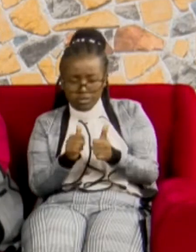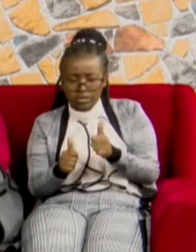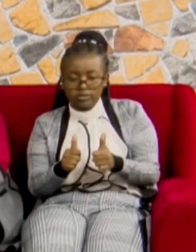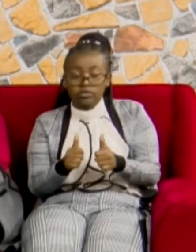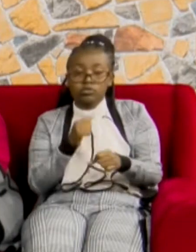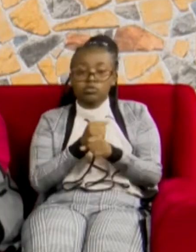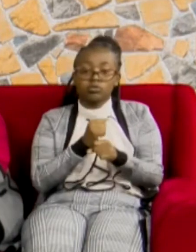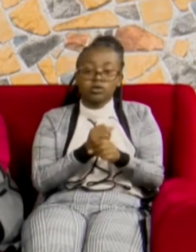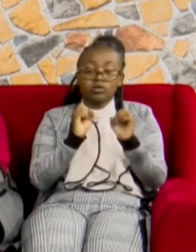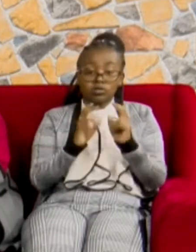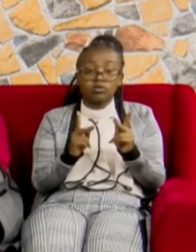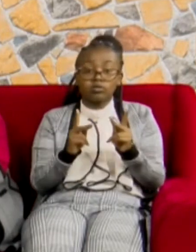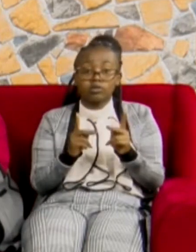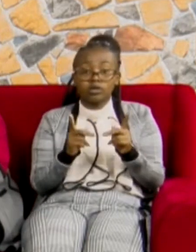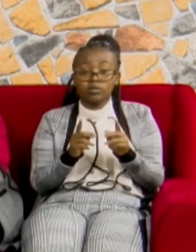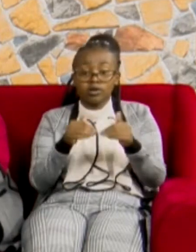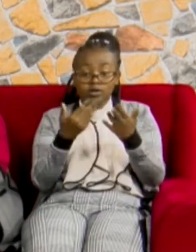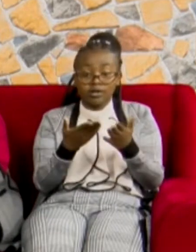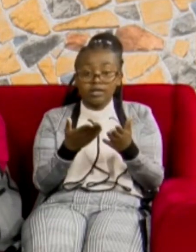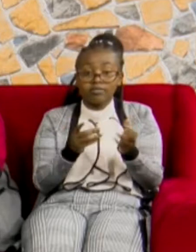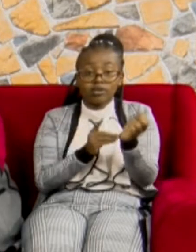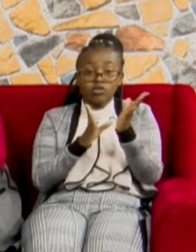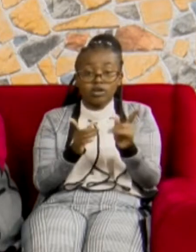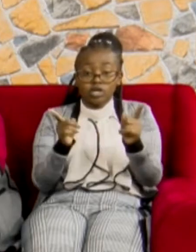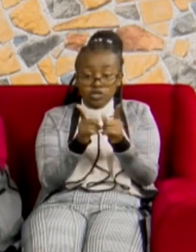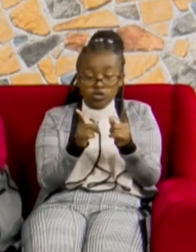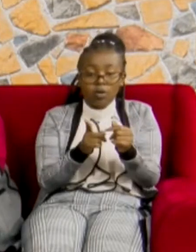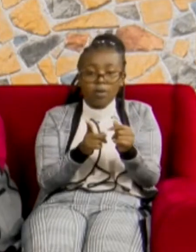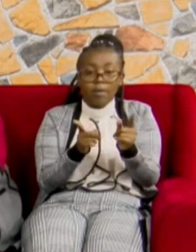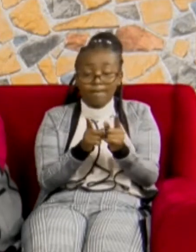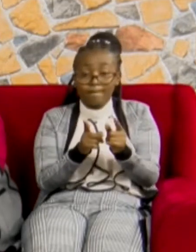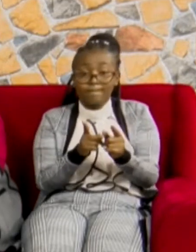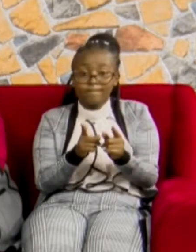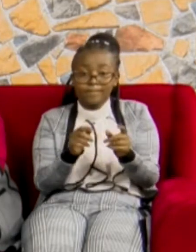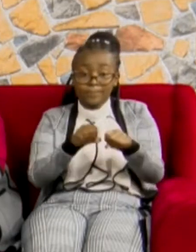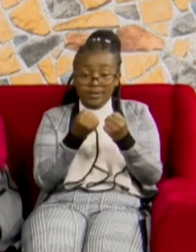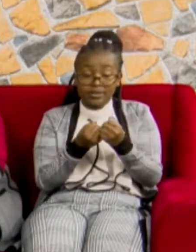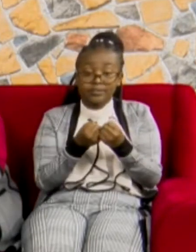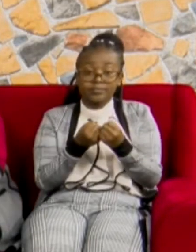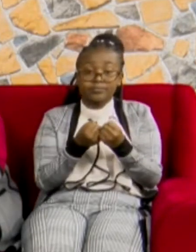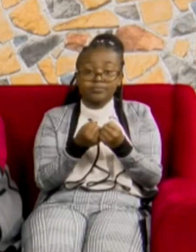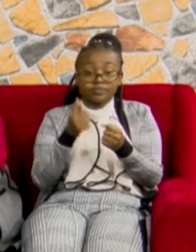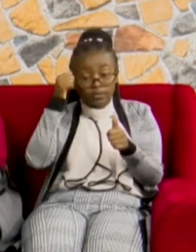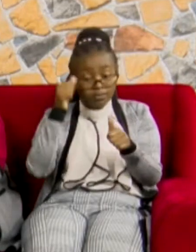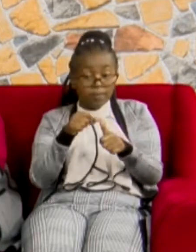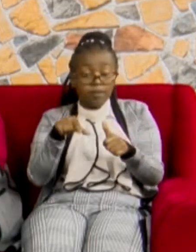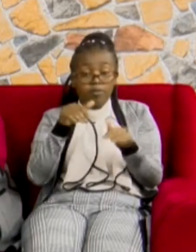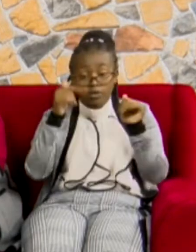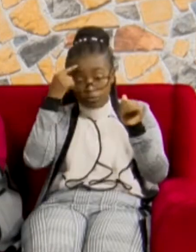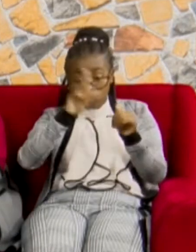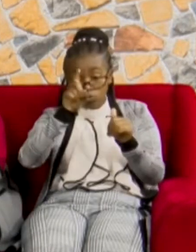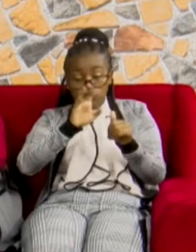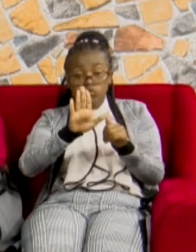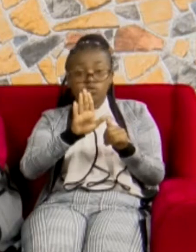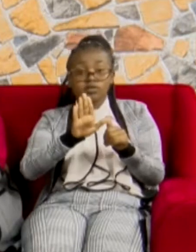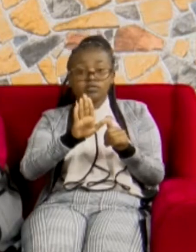going to work. Okay, we're going to give Dr. a break. That we've given her a lot of work to do. We'll take a break. And remember, we are waiting for your